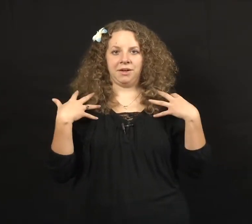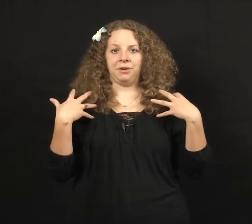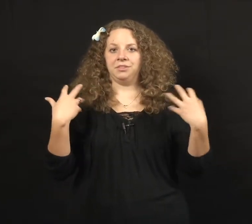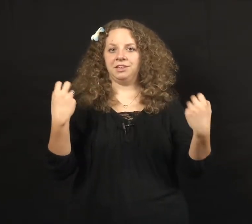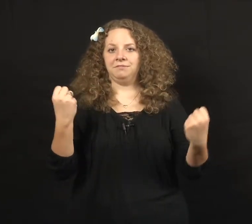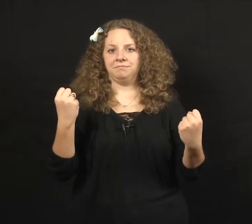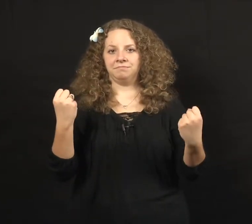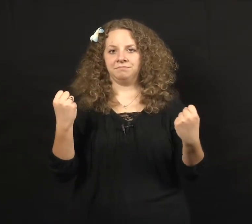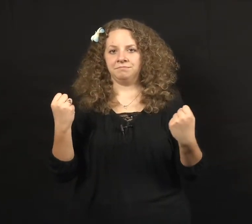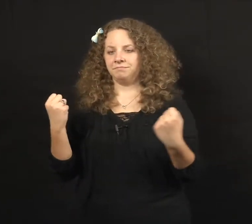Healthy